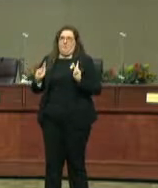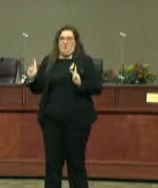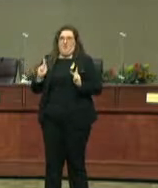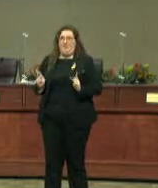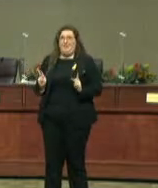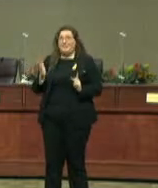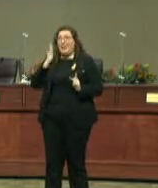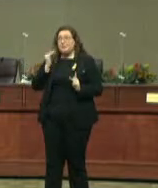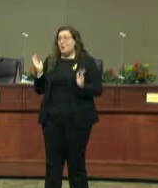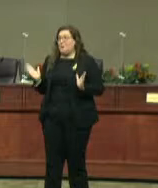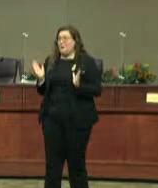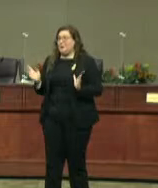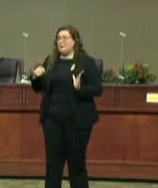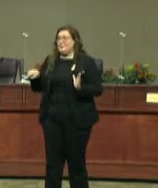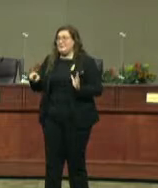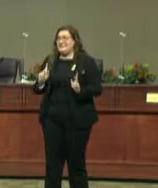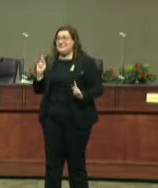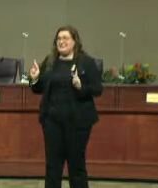high number of deaths.